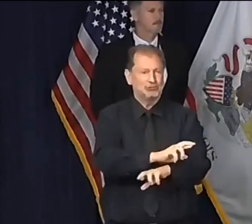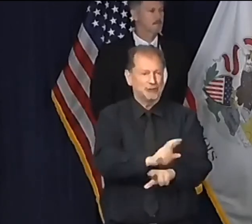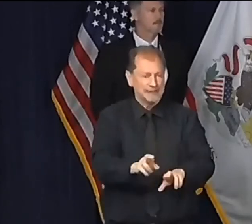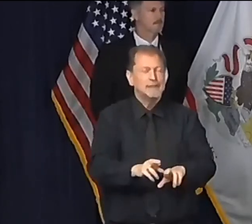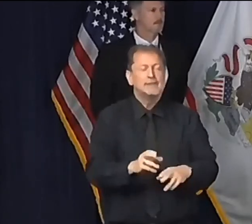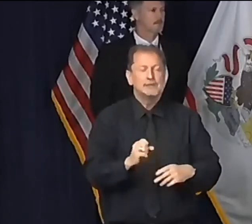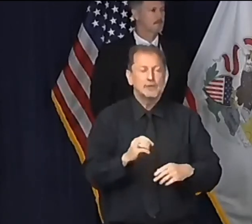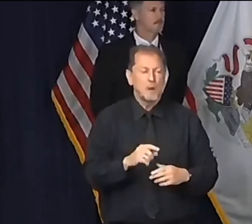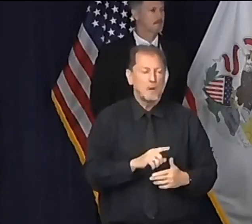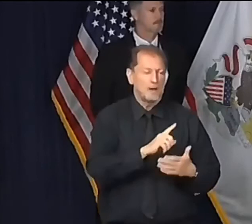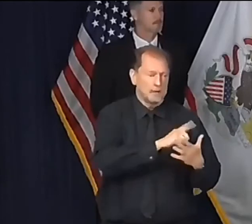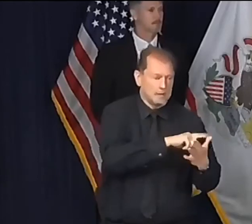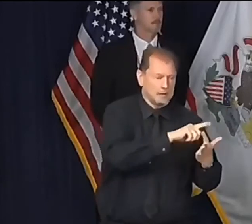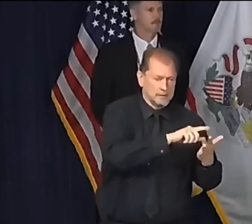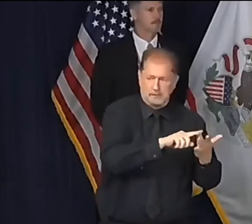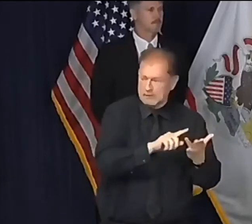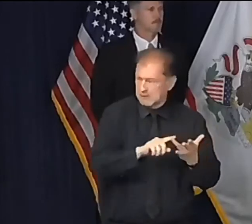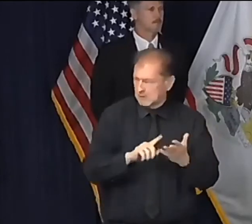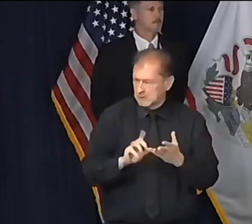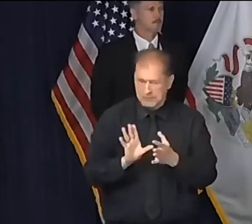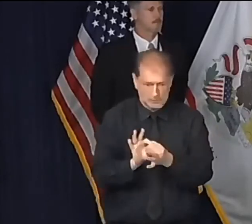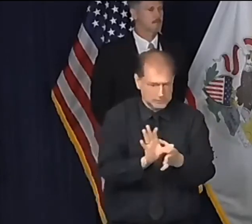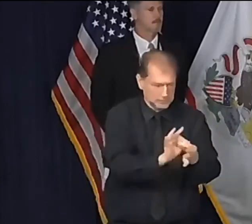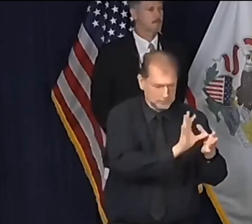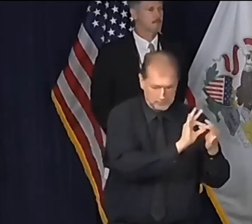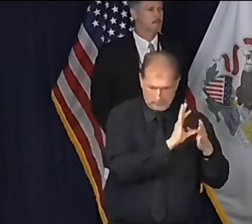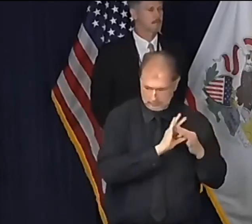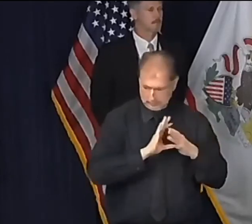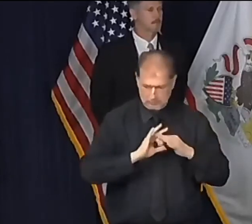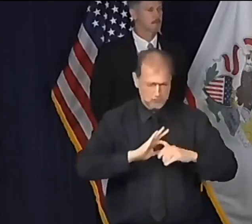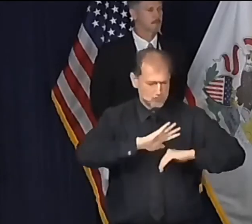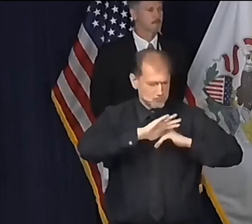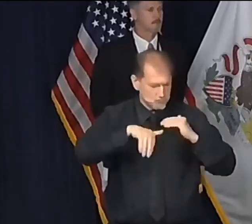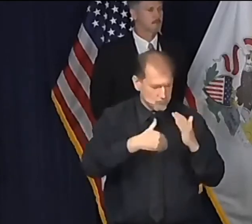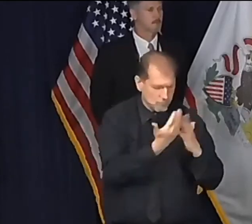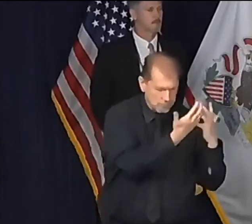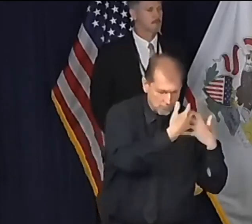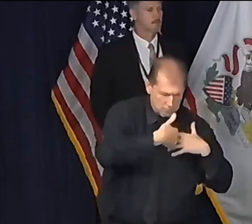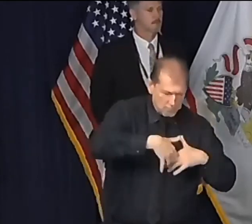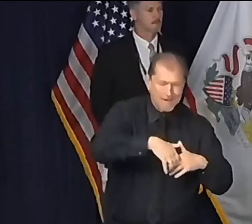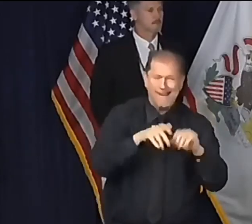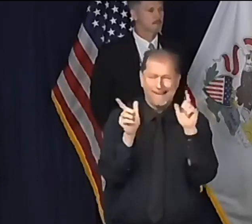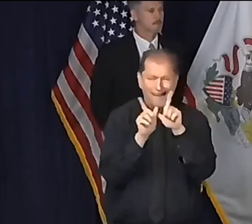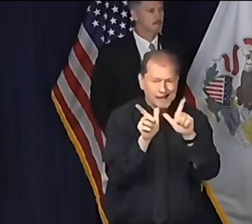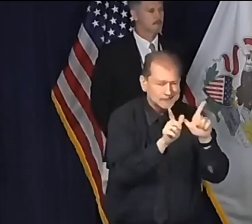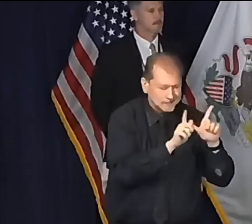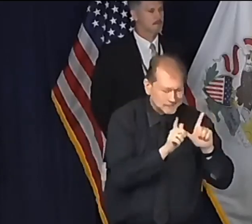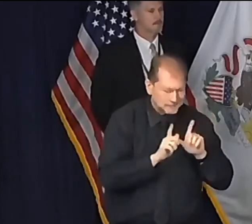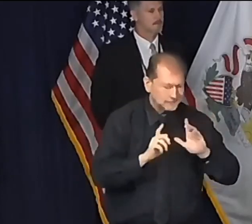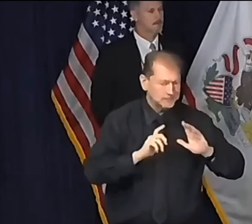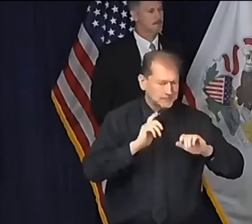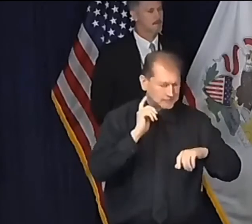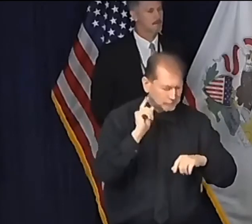important dealings with making sure that that's prepared, the licensing and all those kind of things, as well as training. So